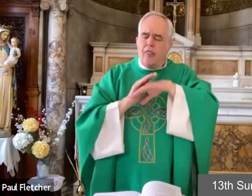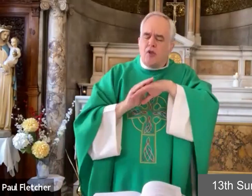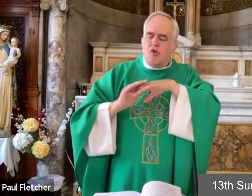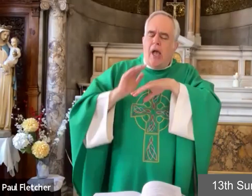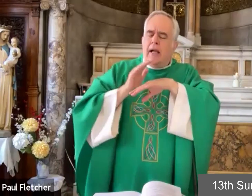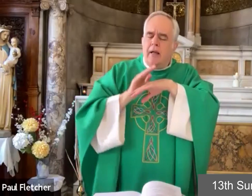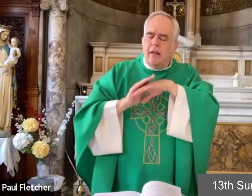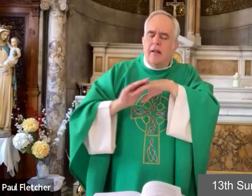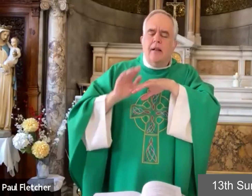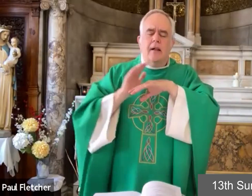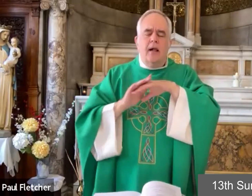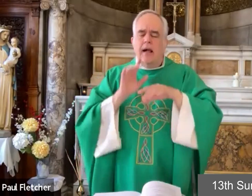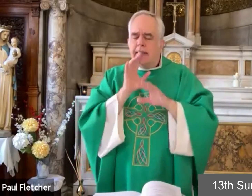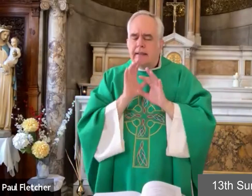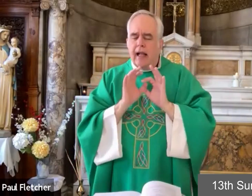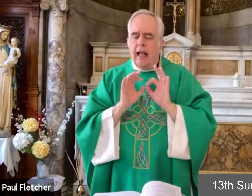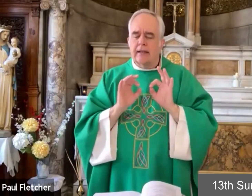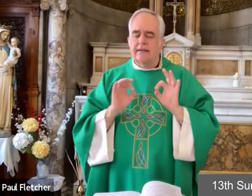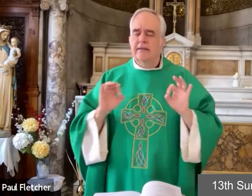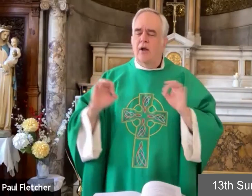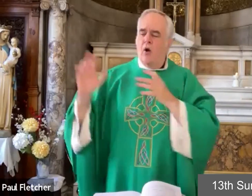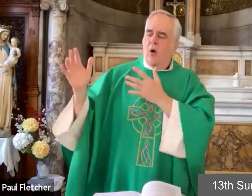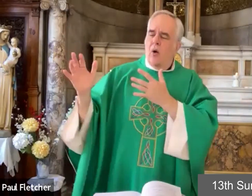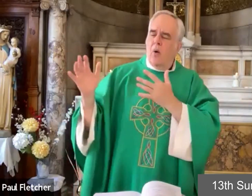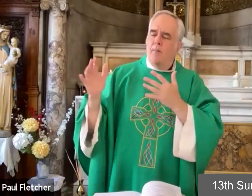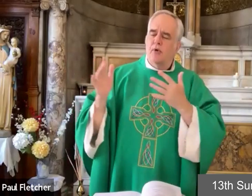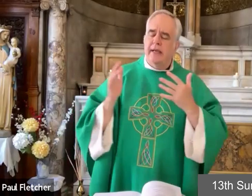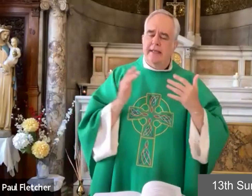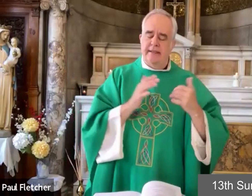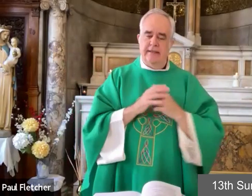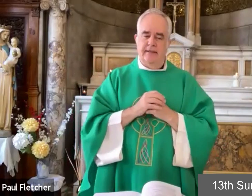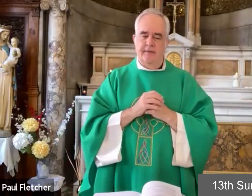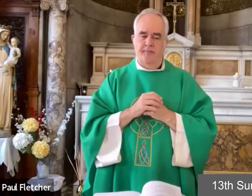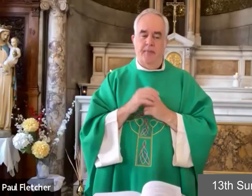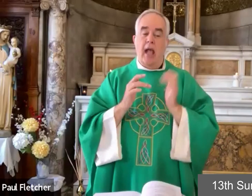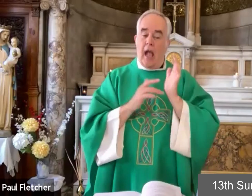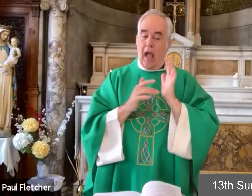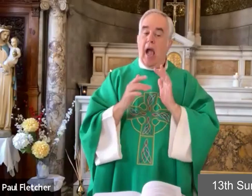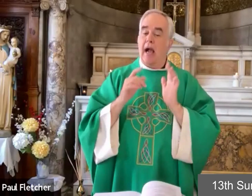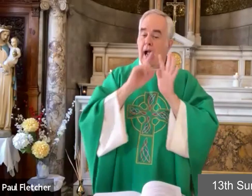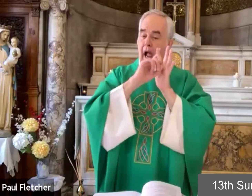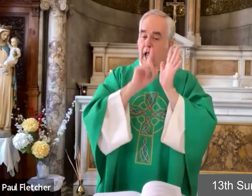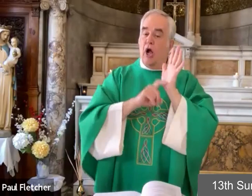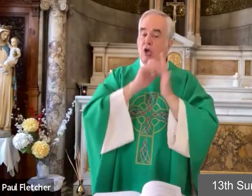the gentle, silent breeze. And